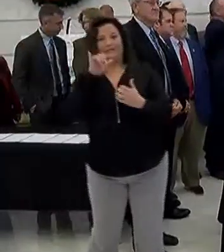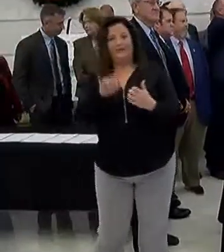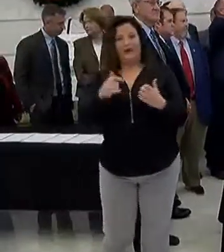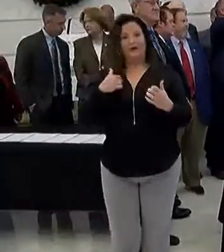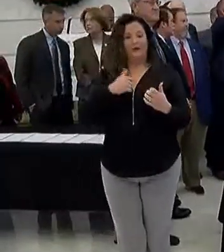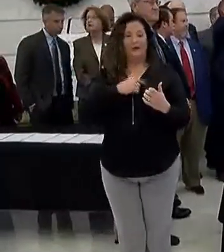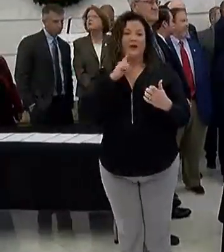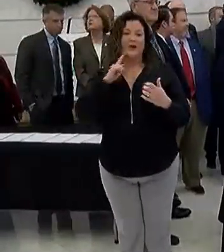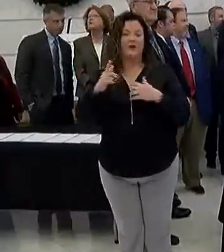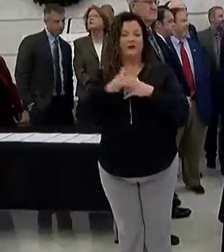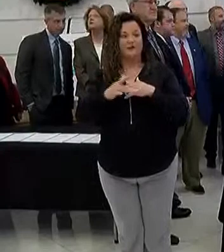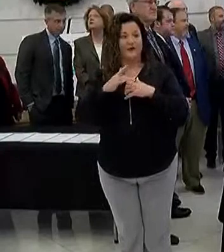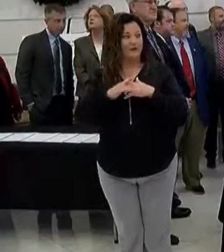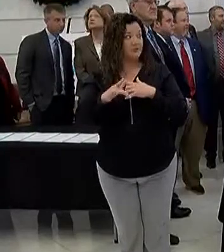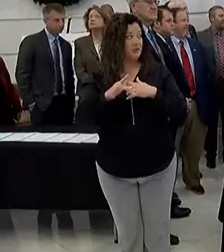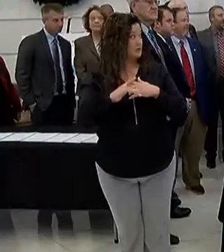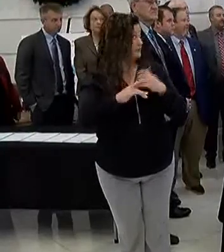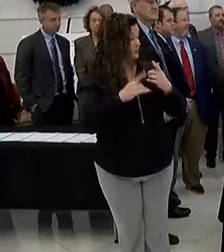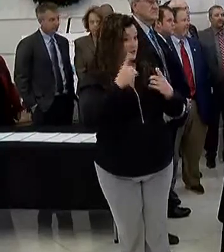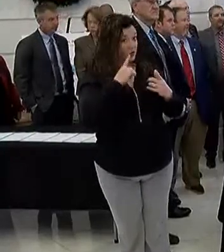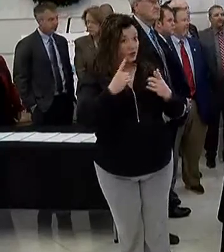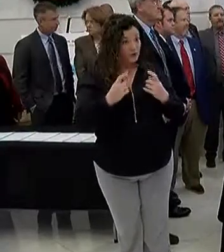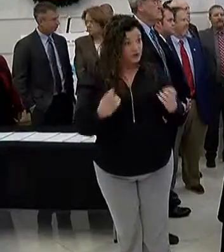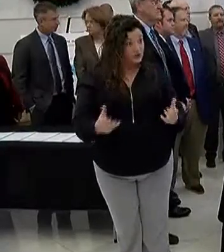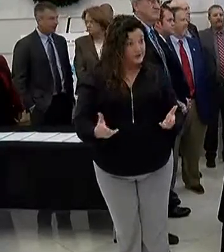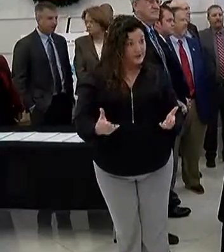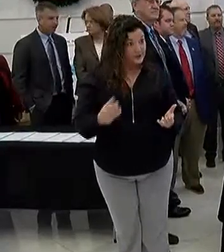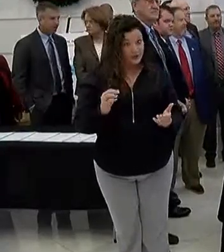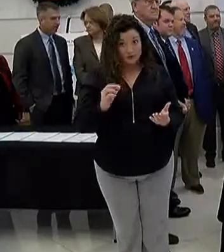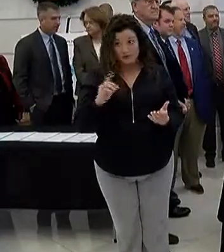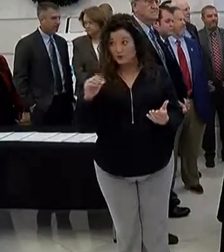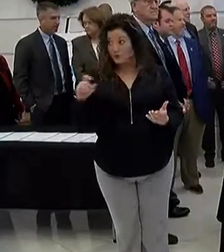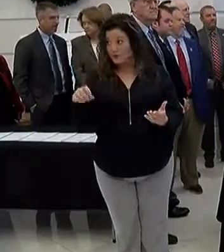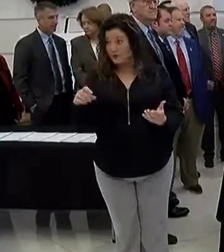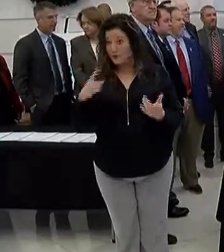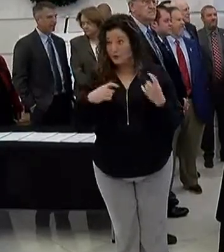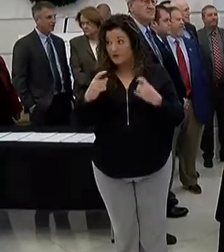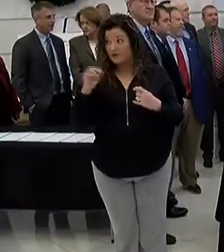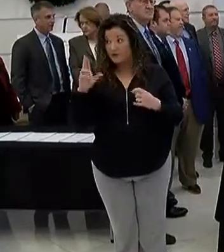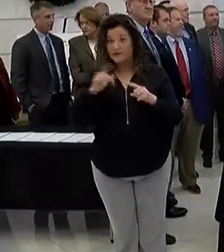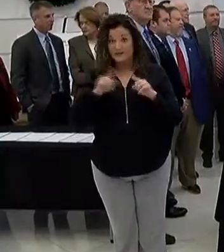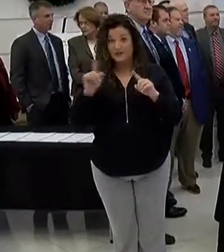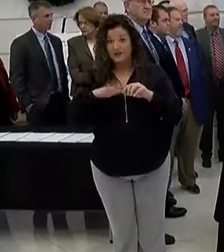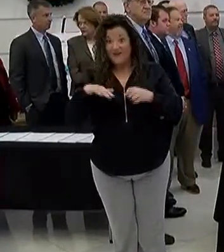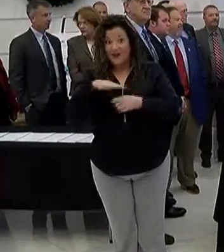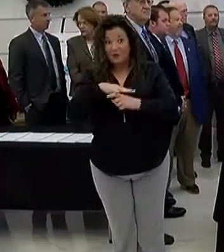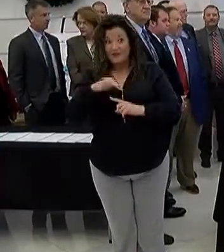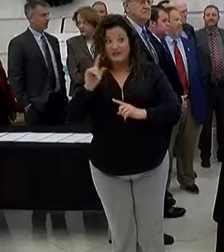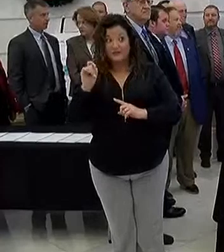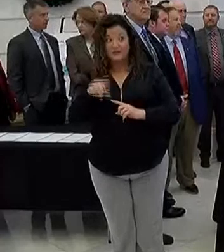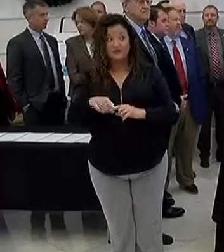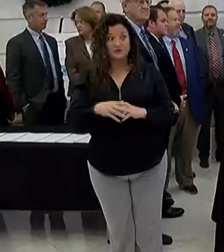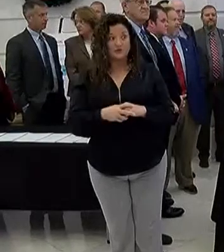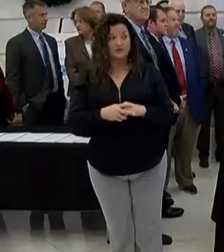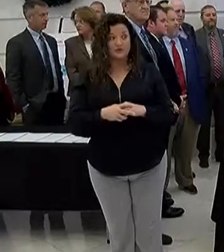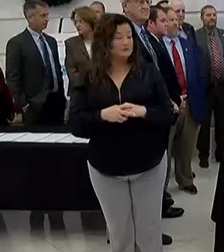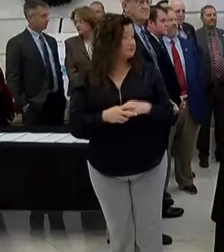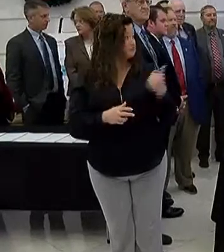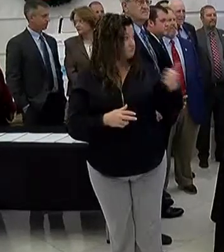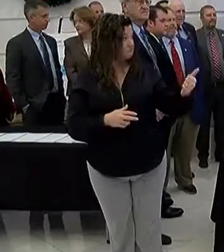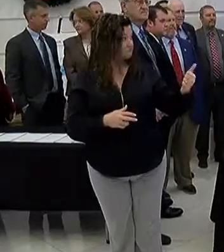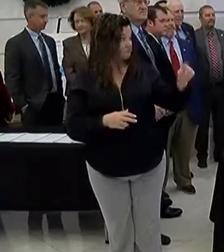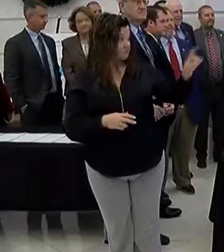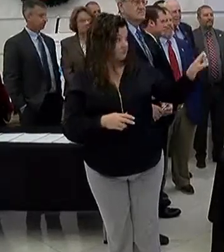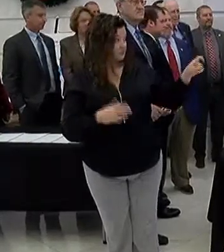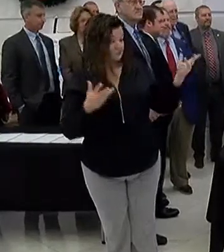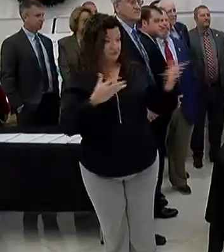for. Do you all want to take questions here? You don't need questions, or you want to go in a different environment? You got questions? Whatever